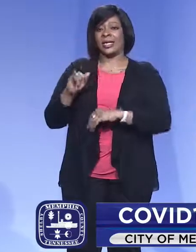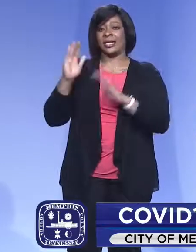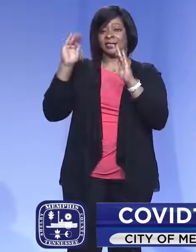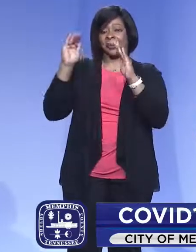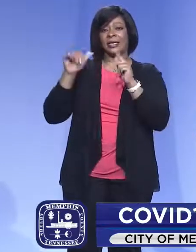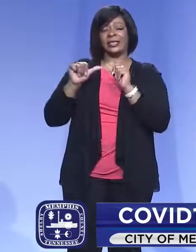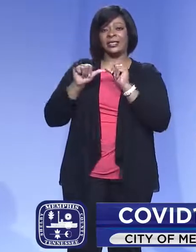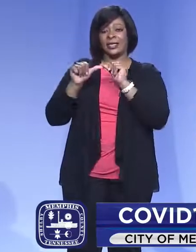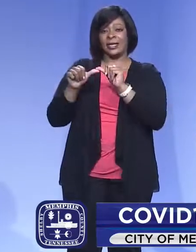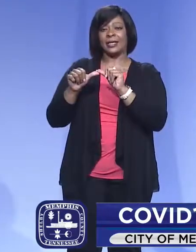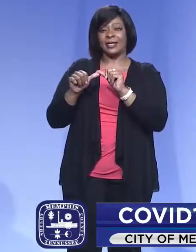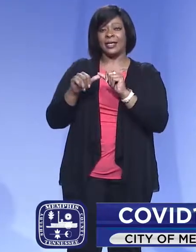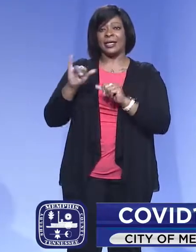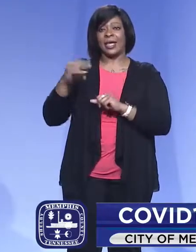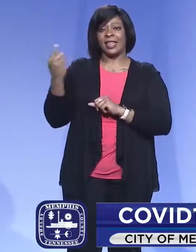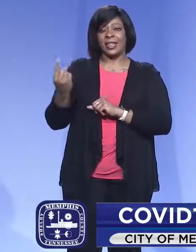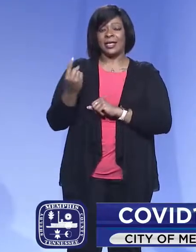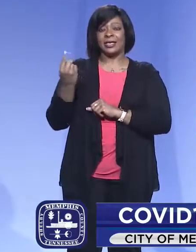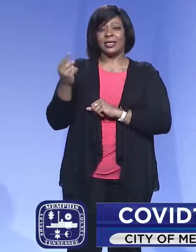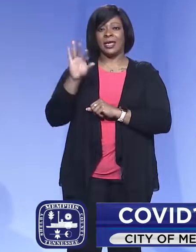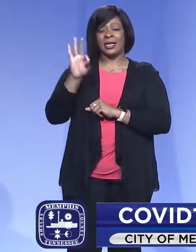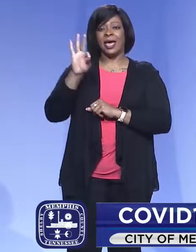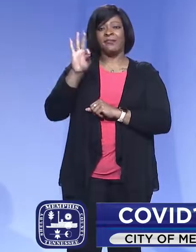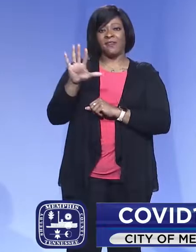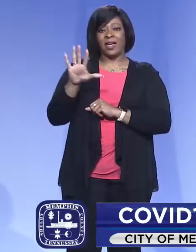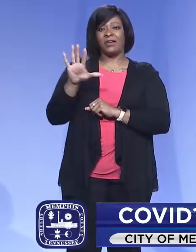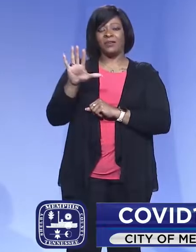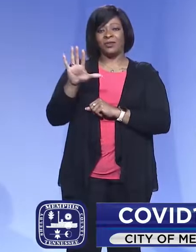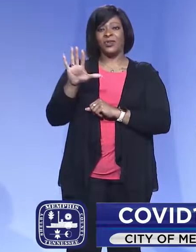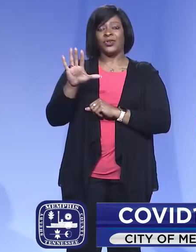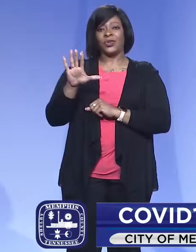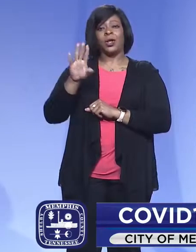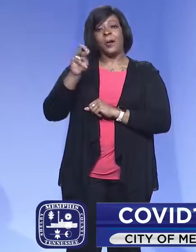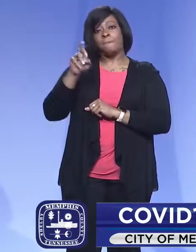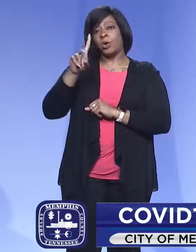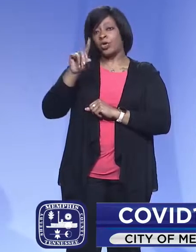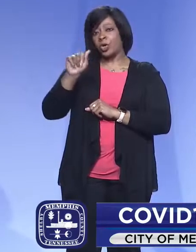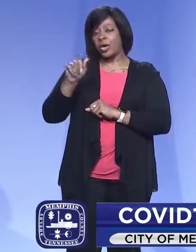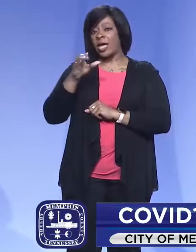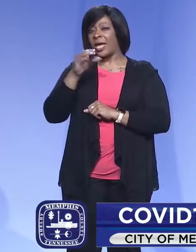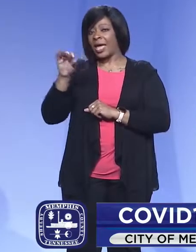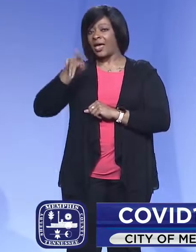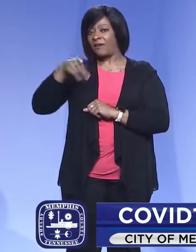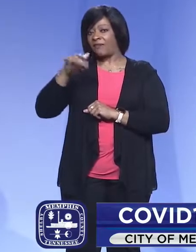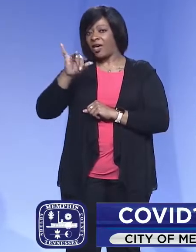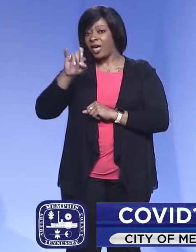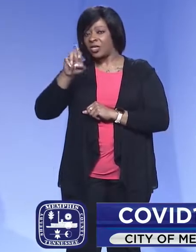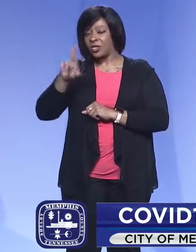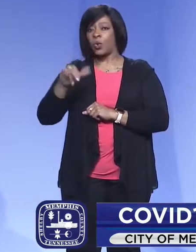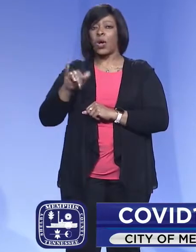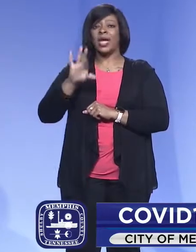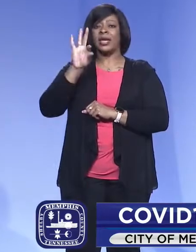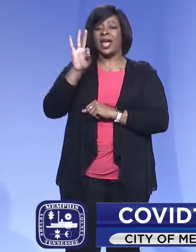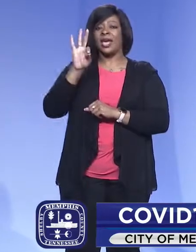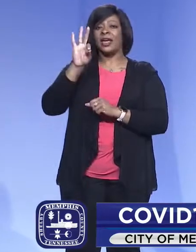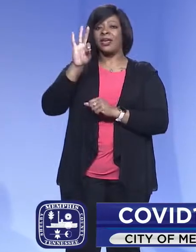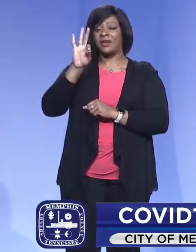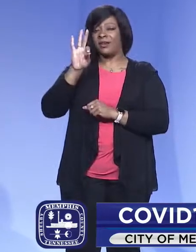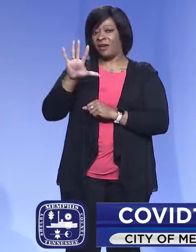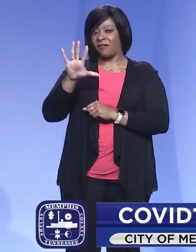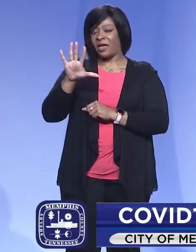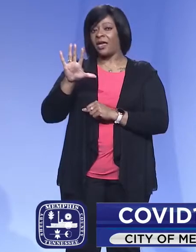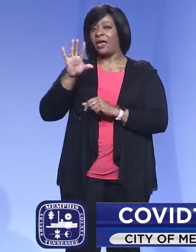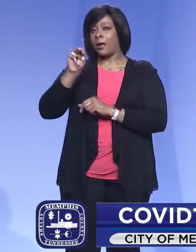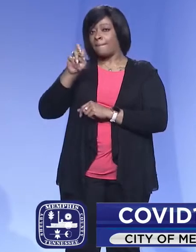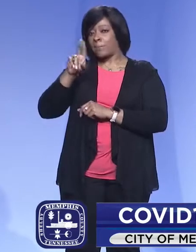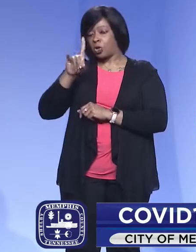state. Is that 90,000 of Moderna and Pfizer, or is it that the 90,000 of the